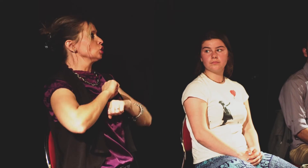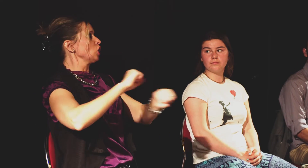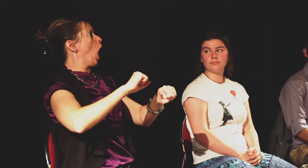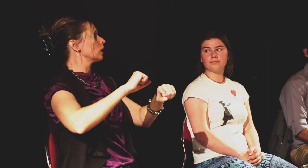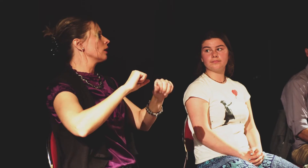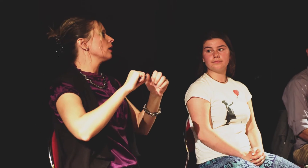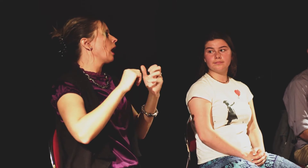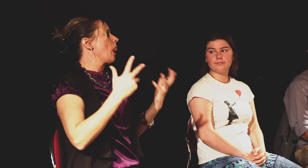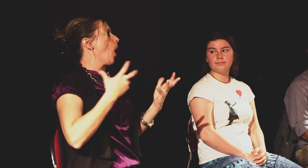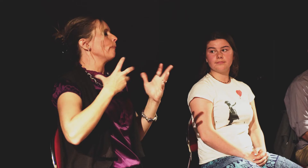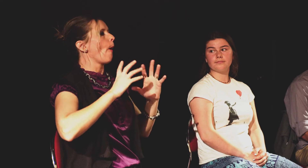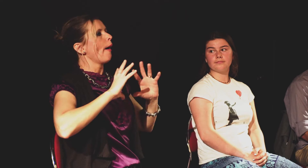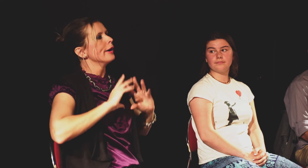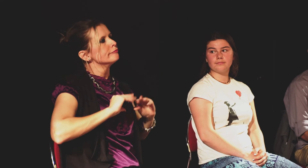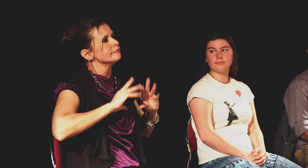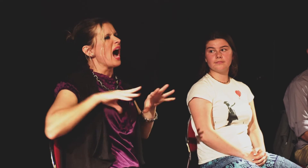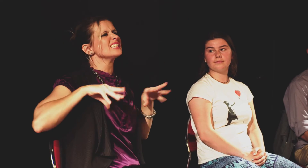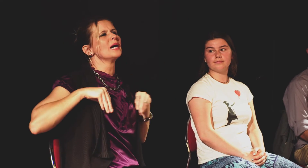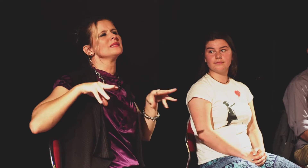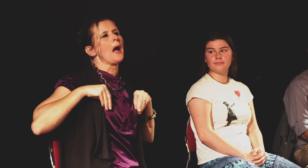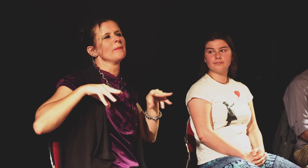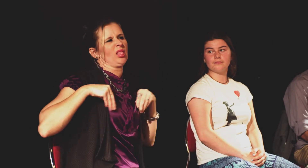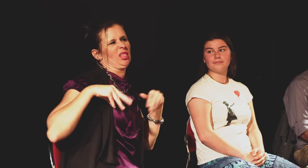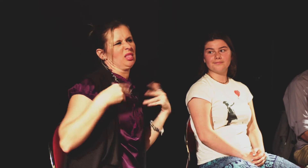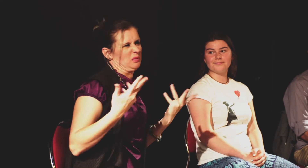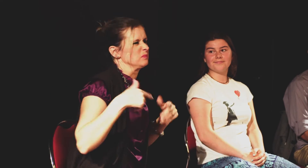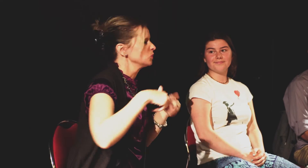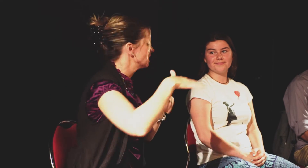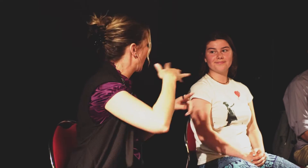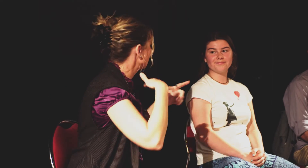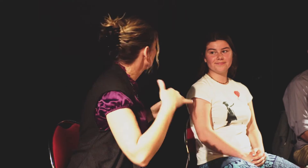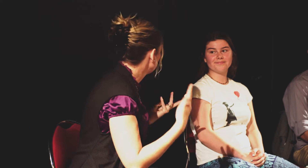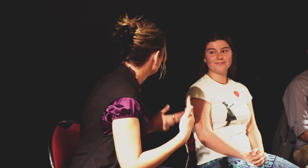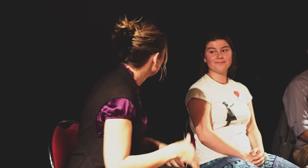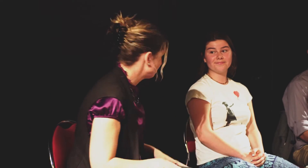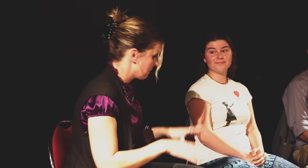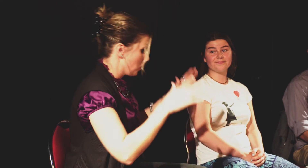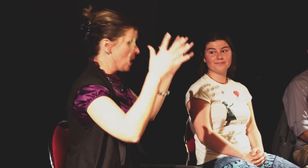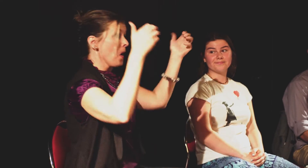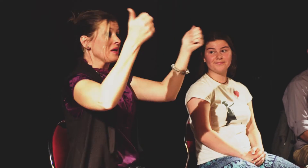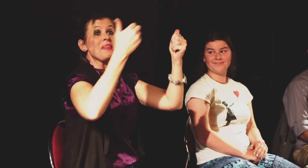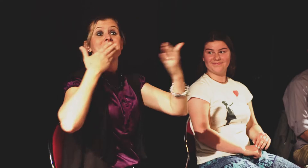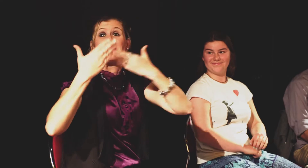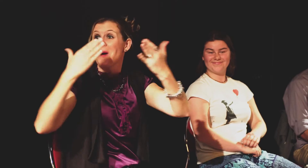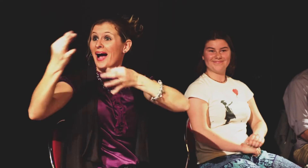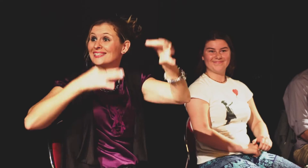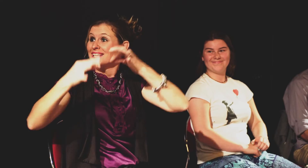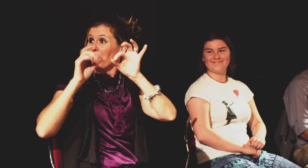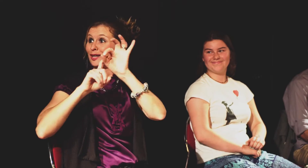communicate. Prior to that, it was just a huge communication shock to try and communicate. But I think things are really, really changing now.